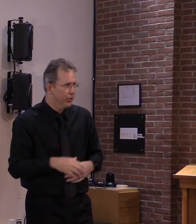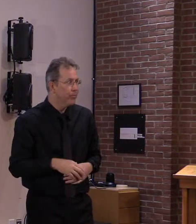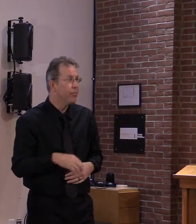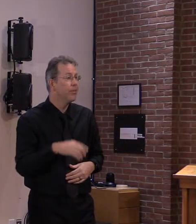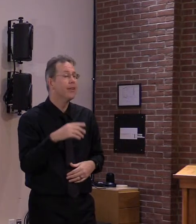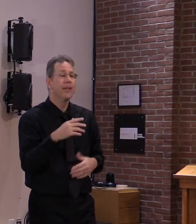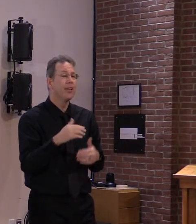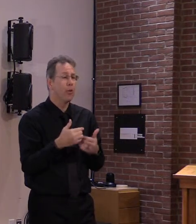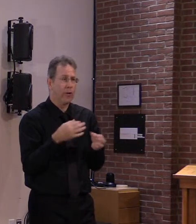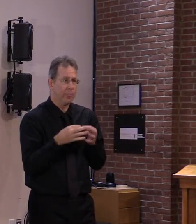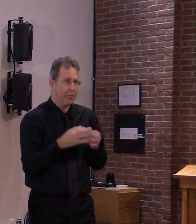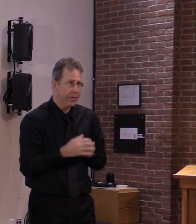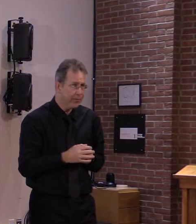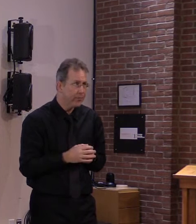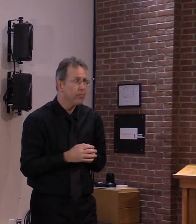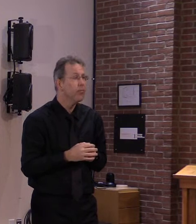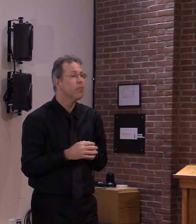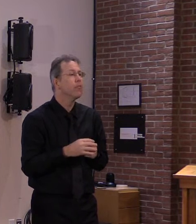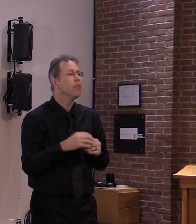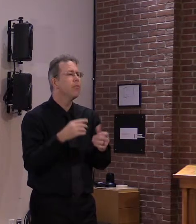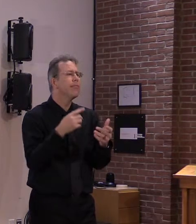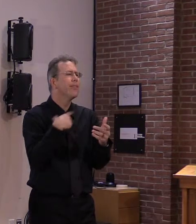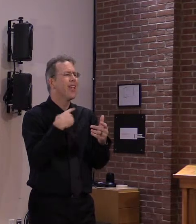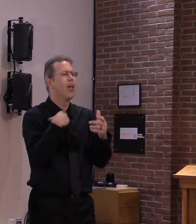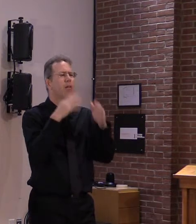really instrumental in trying to get a handle on this.